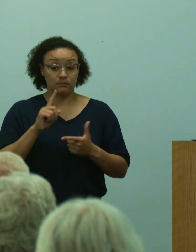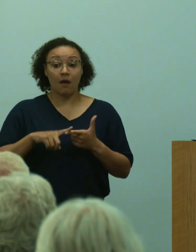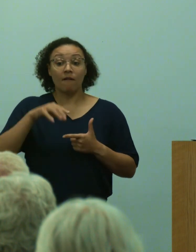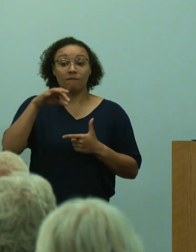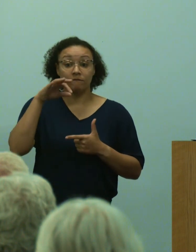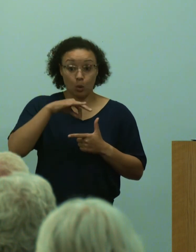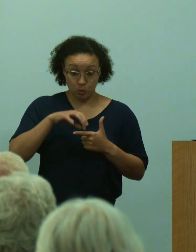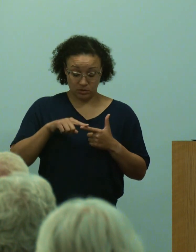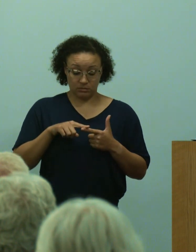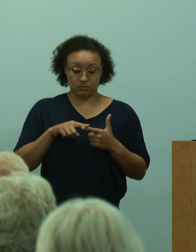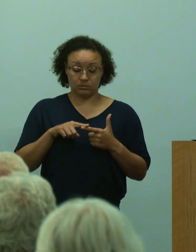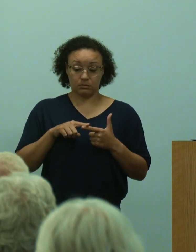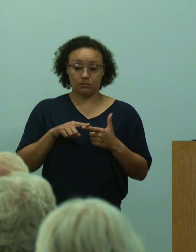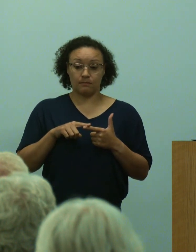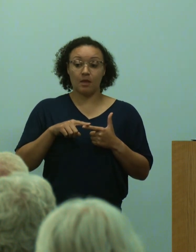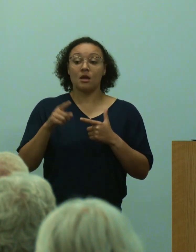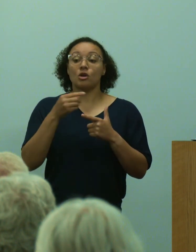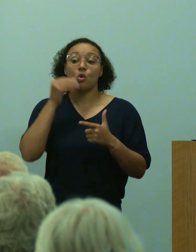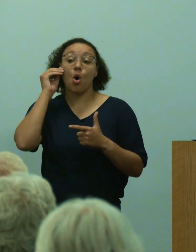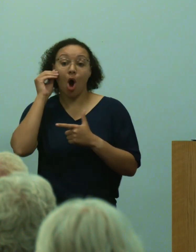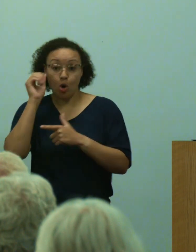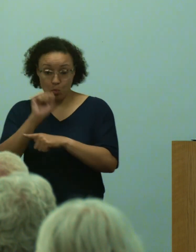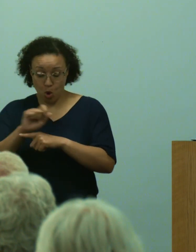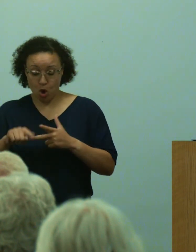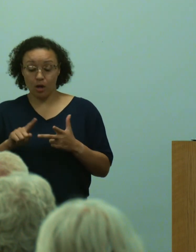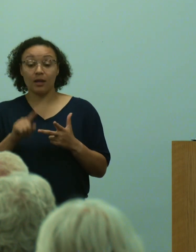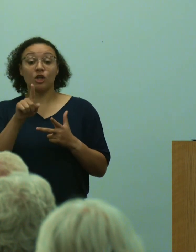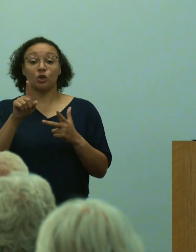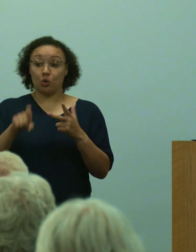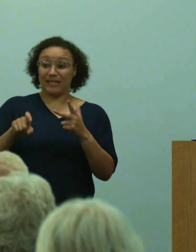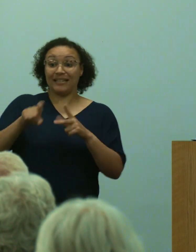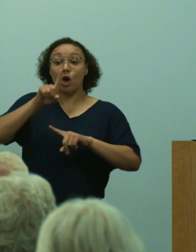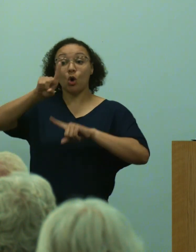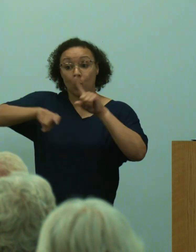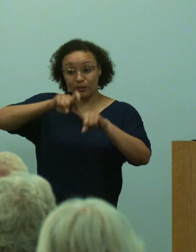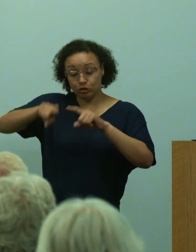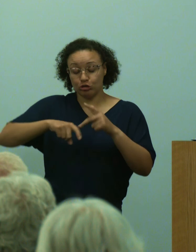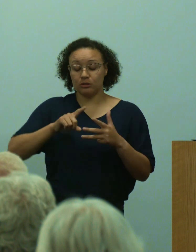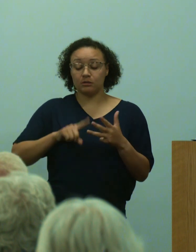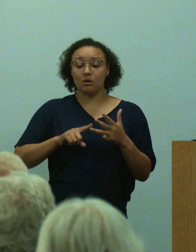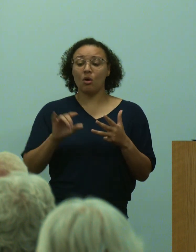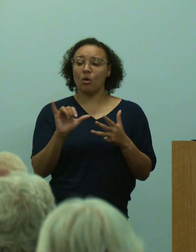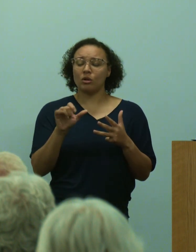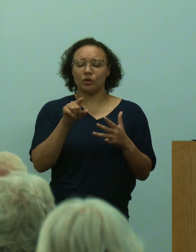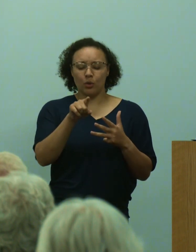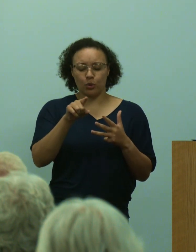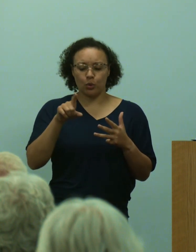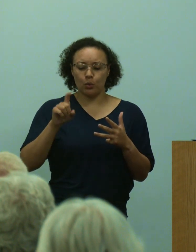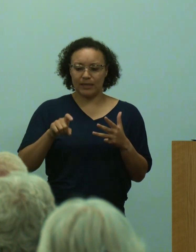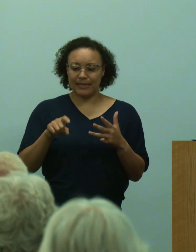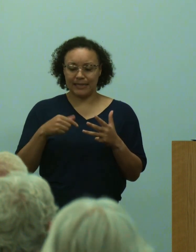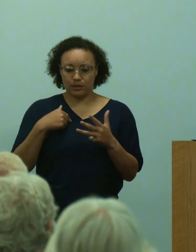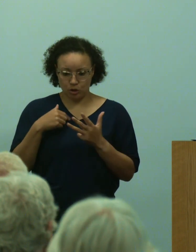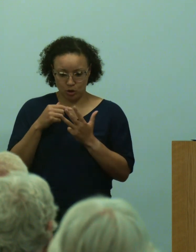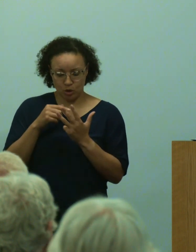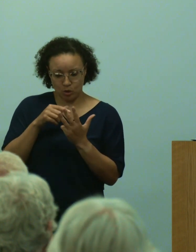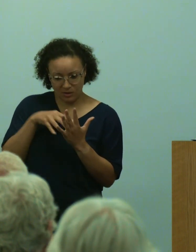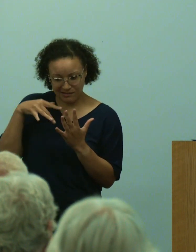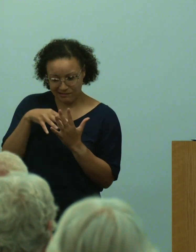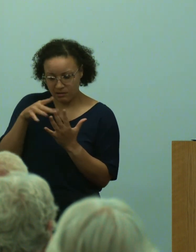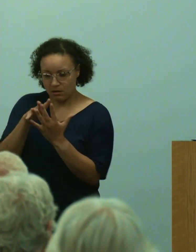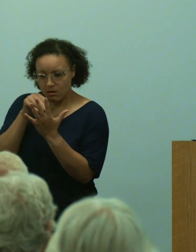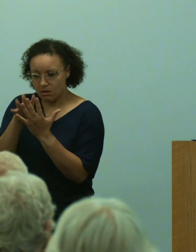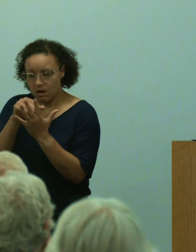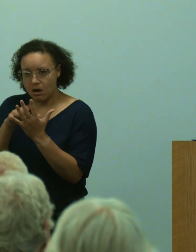your homework. You need to ask questions. And you need to really educate yourself so that